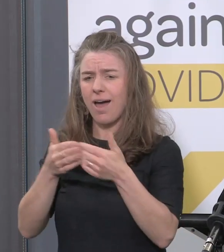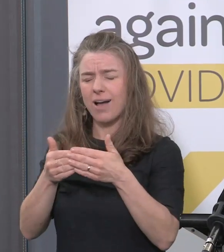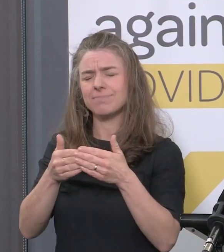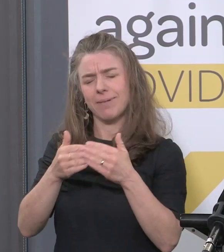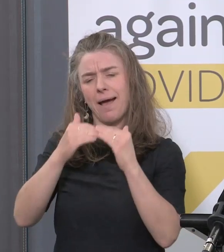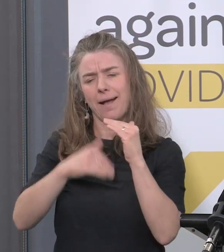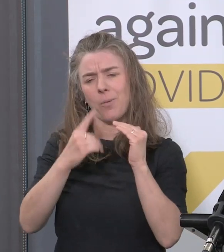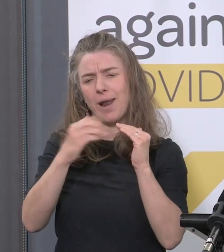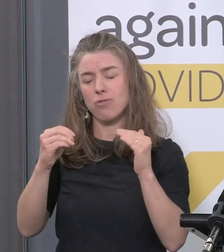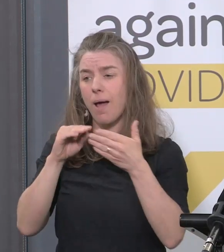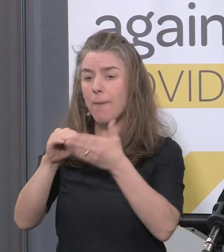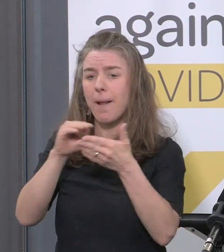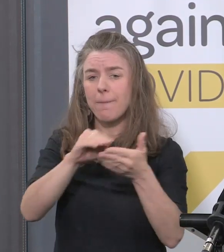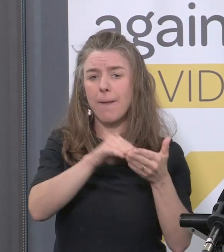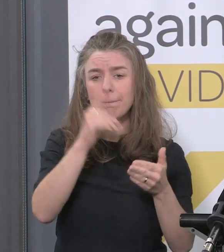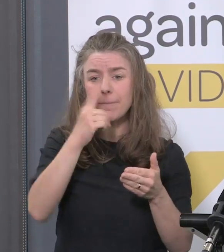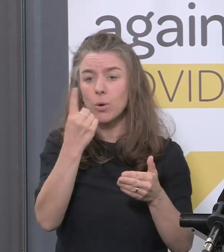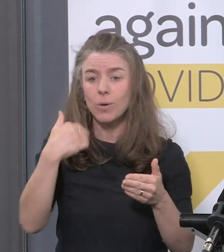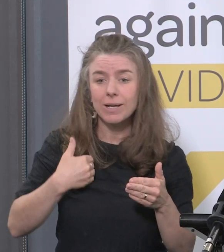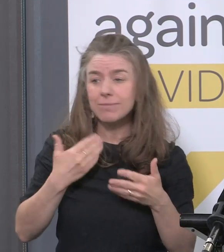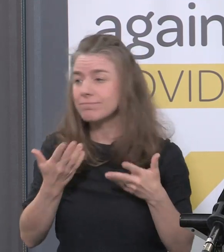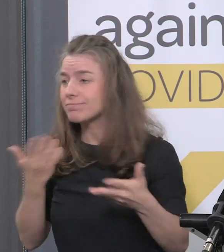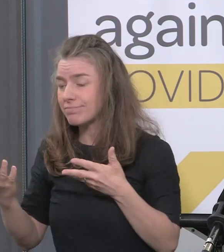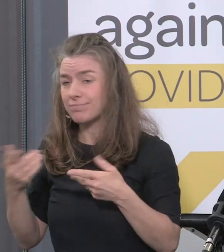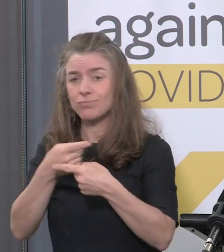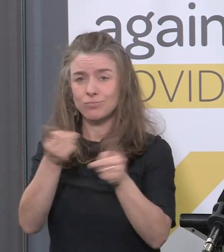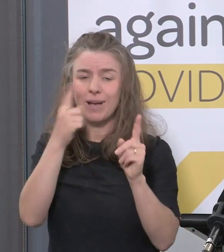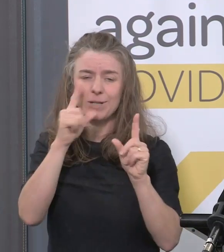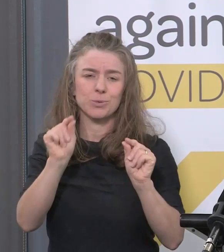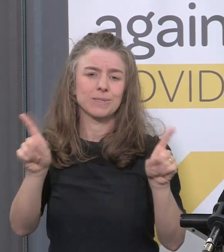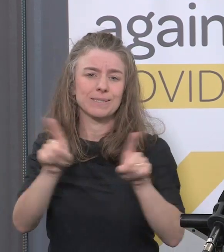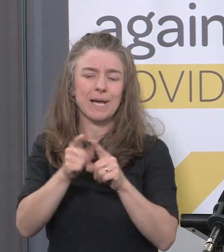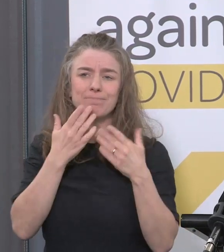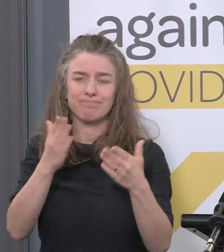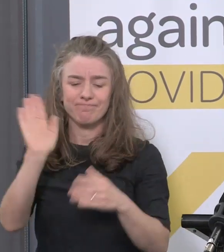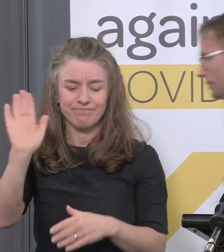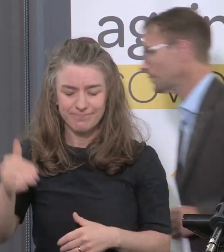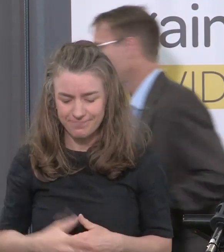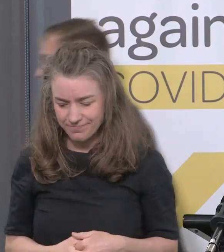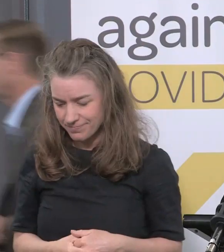help out in the community, and I'd strongly encourage you to take that opportunity. Thank you very much. We'll see you again.